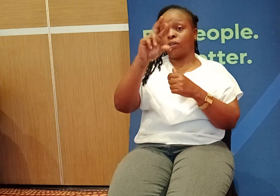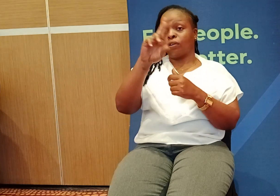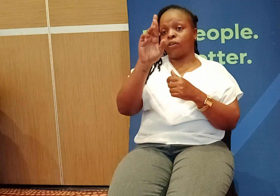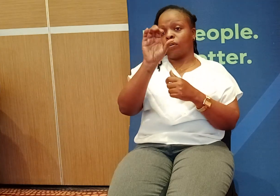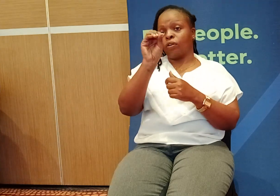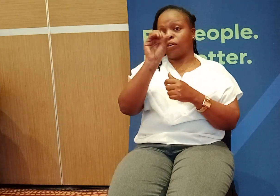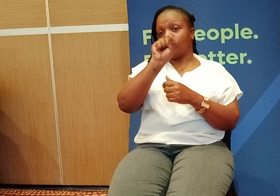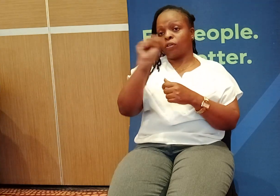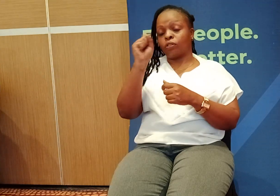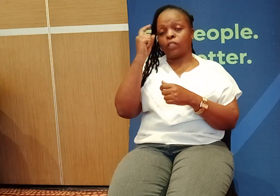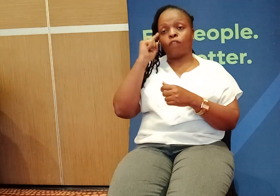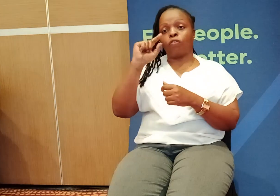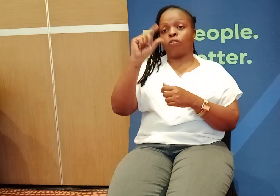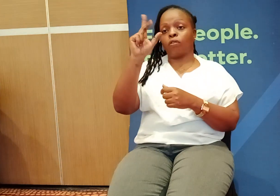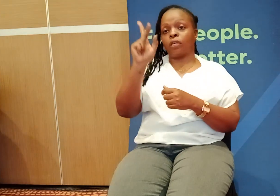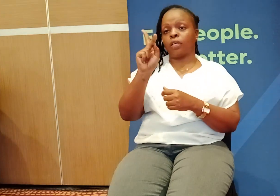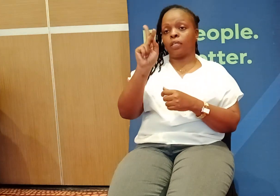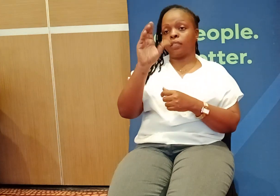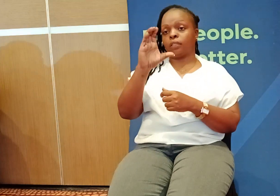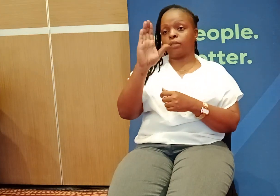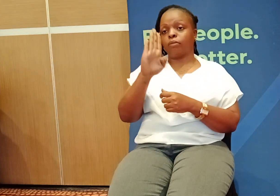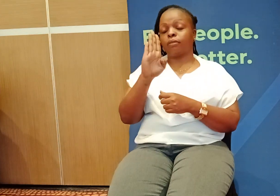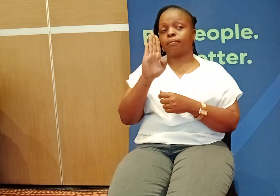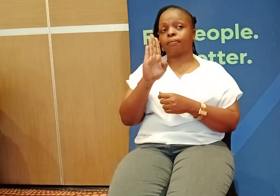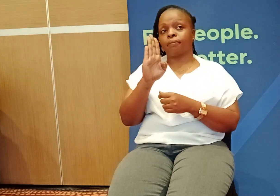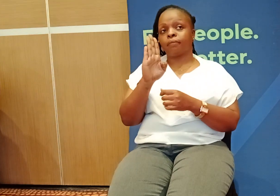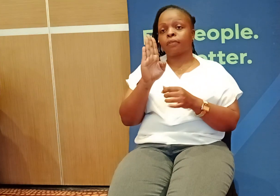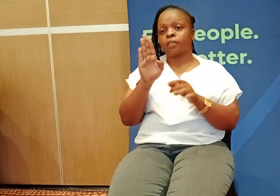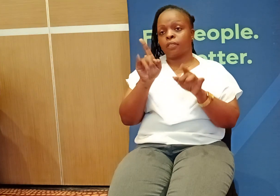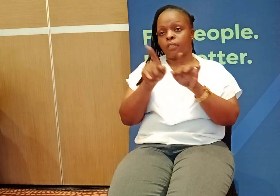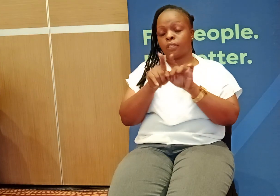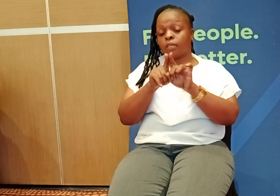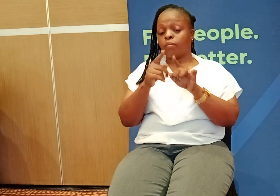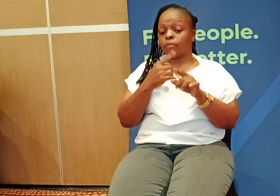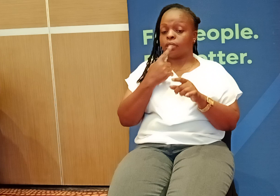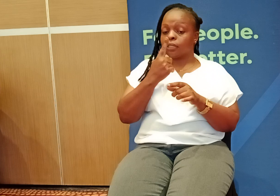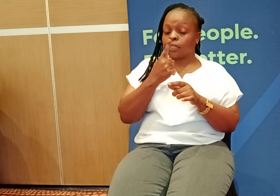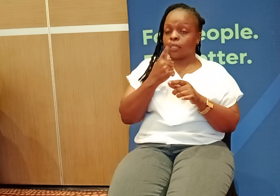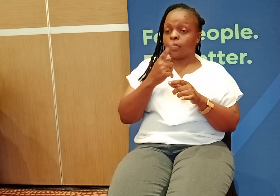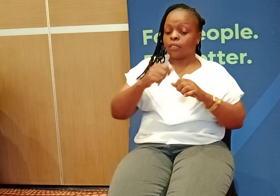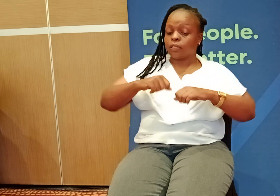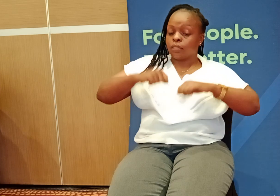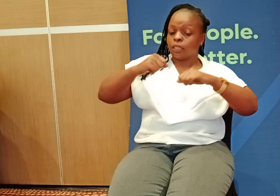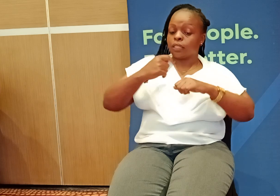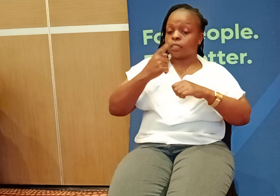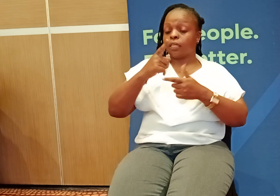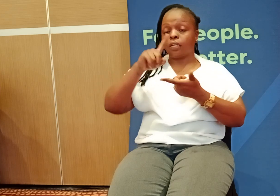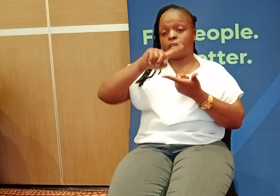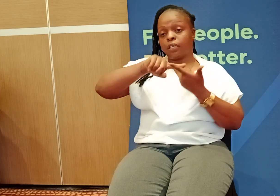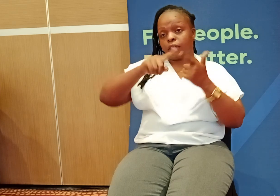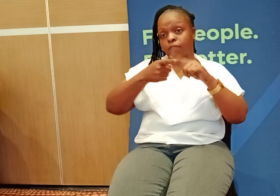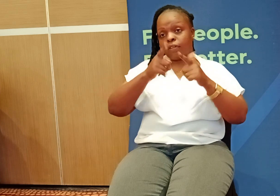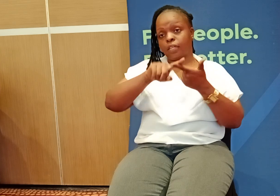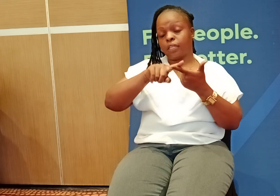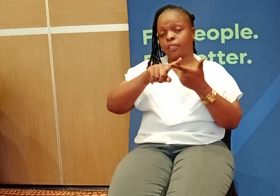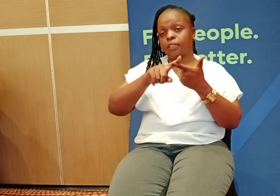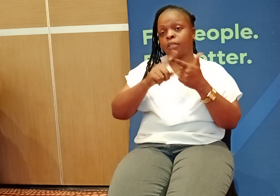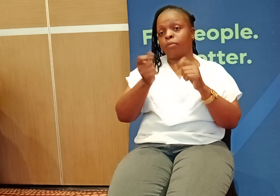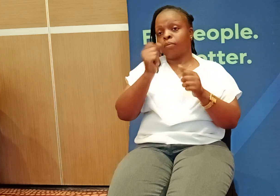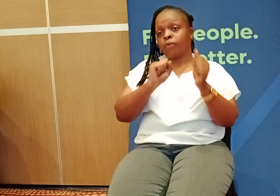for KCB. And truly, as the chairman said, reflects the performance of the regional businesses and